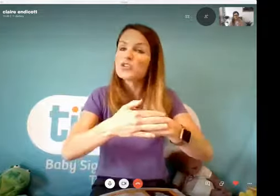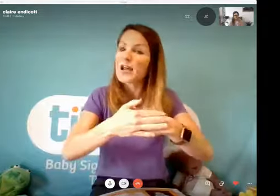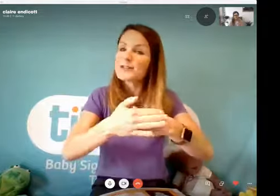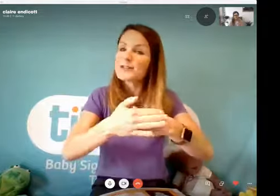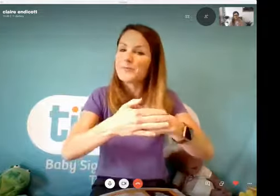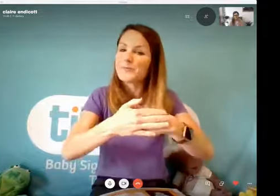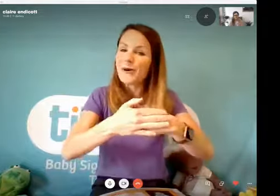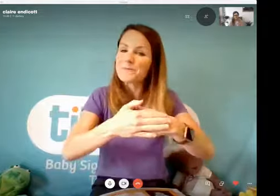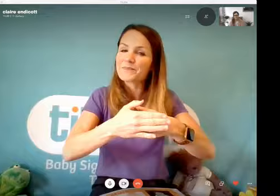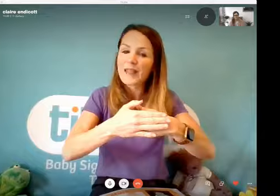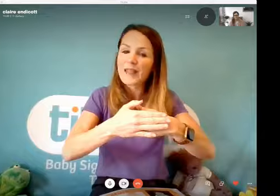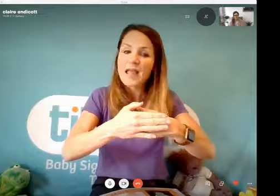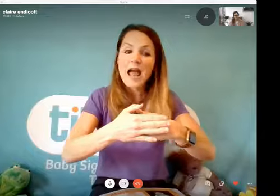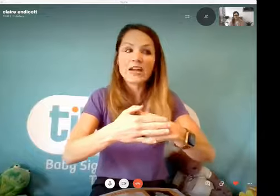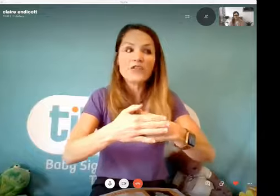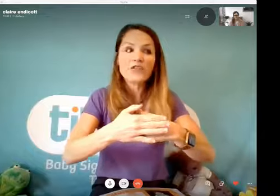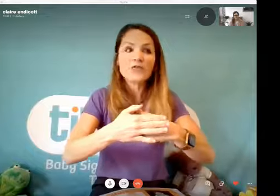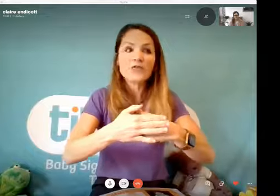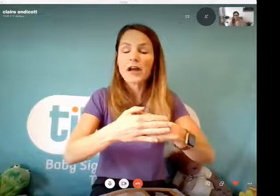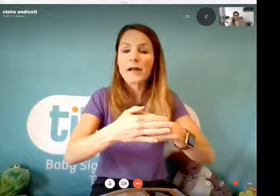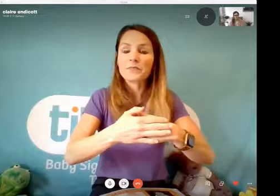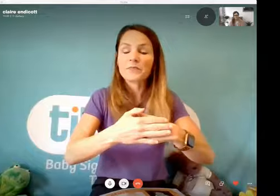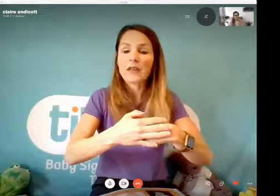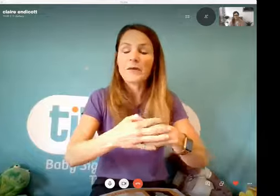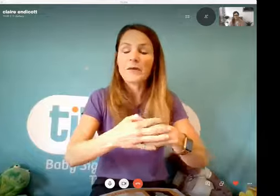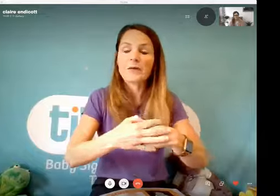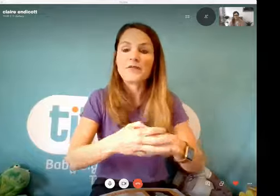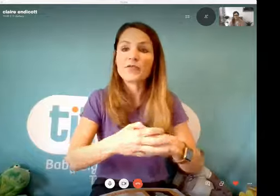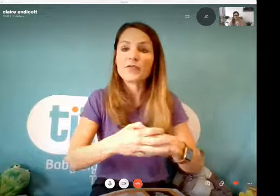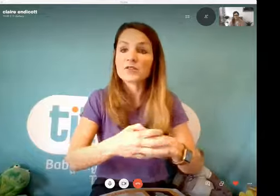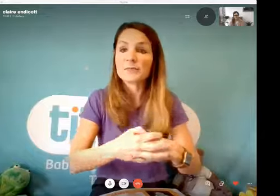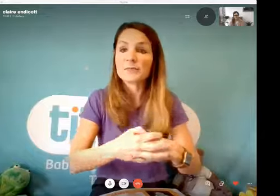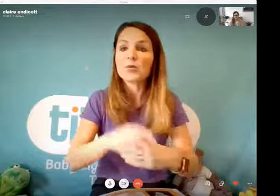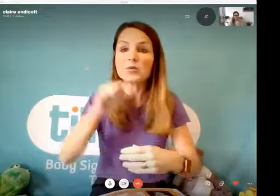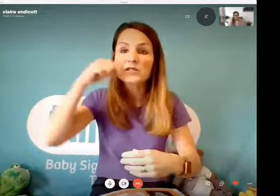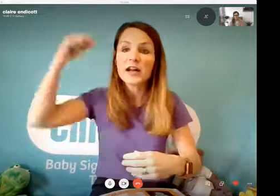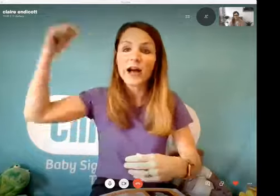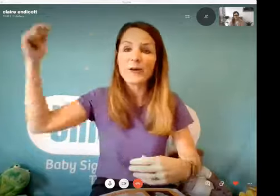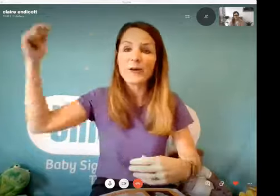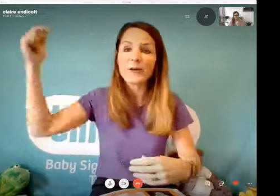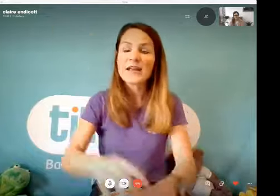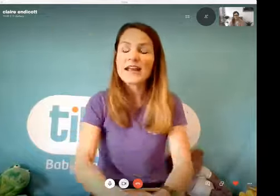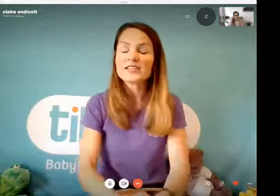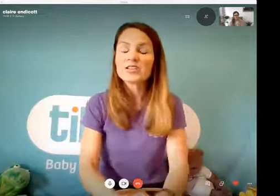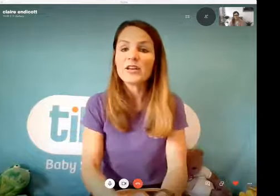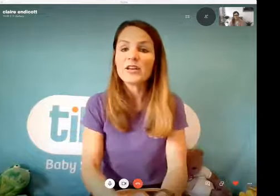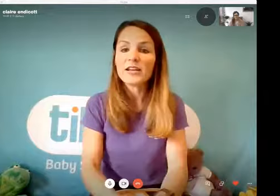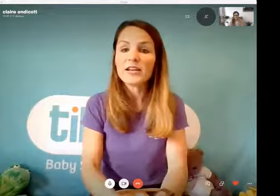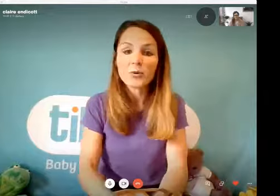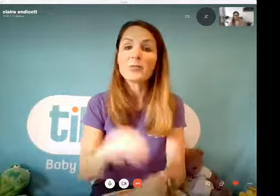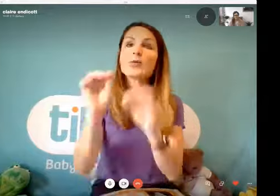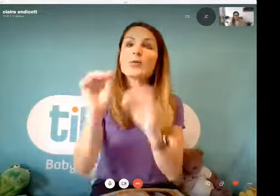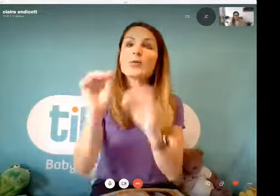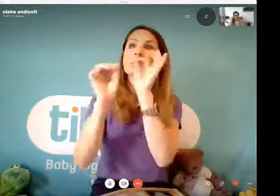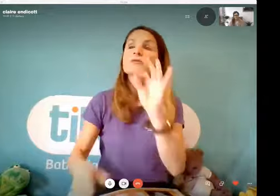more? And if you've got some bubbles at home, it's a really good one. You blow some bubbles and then